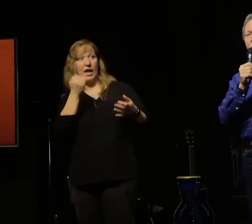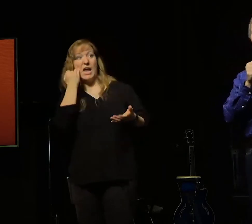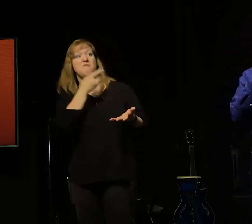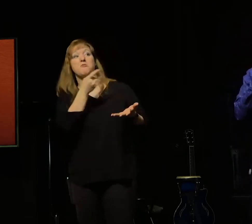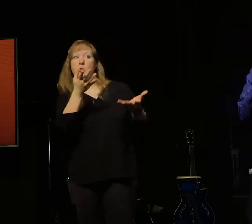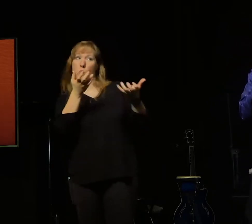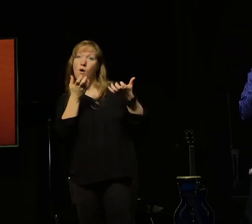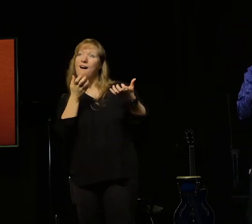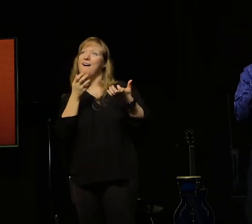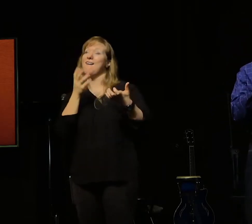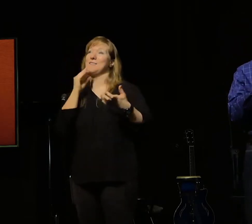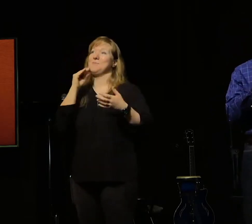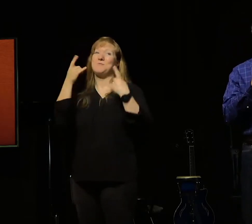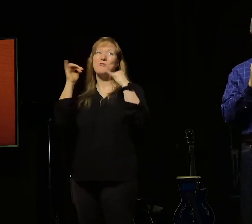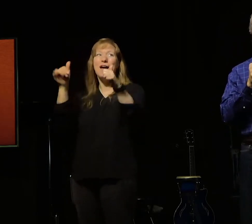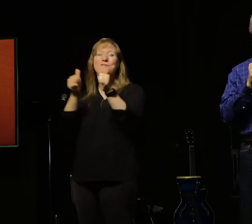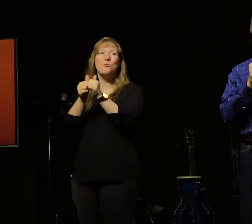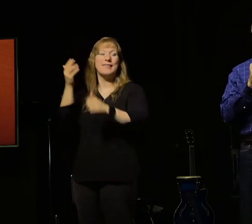in heaven with him,